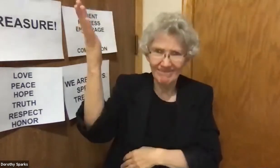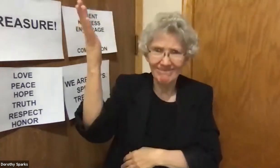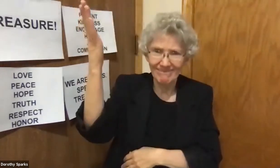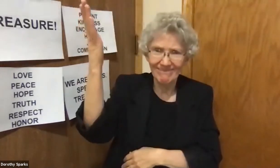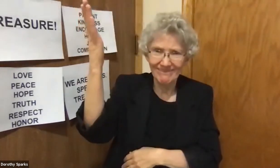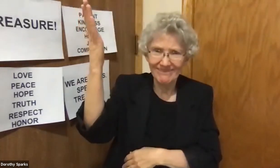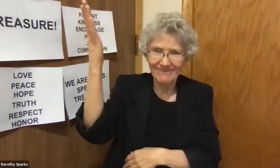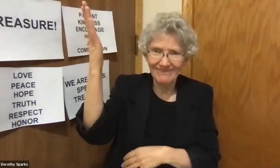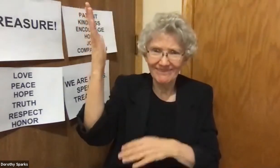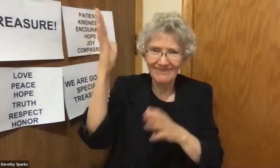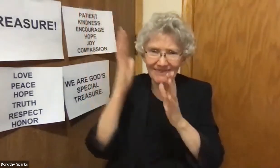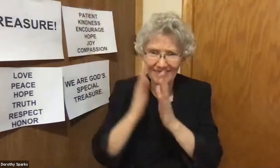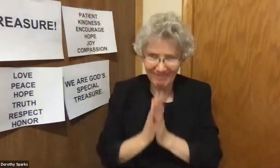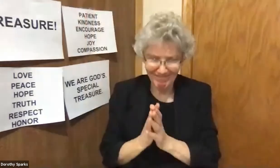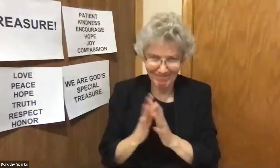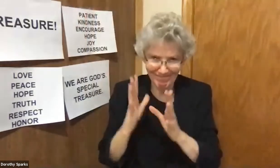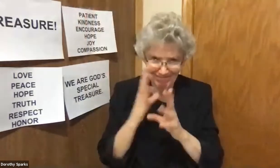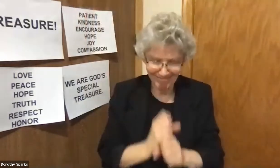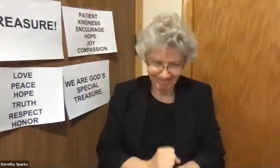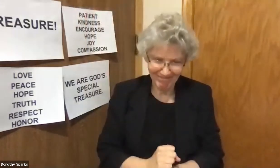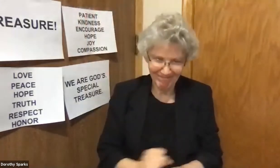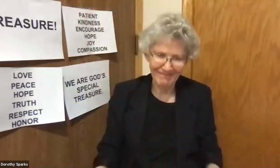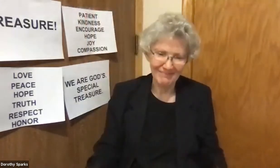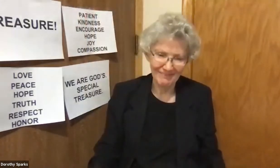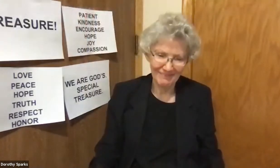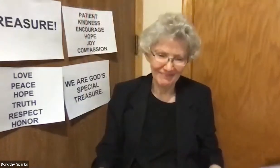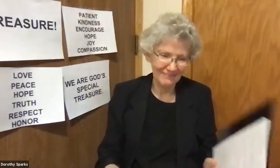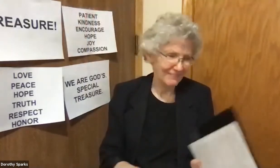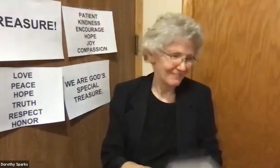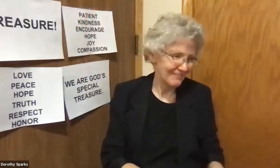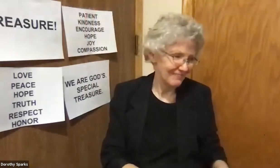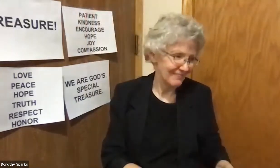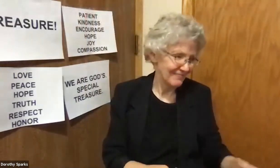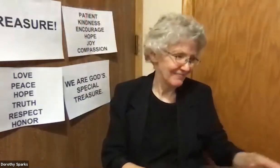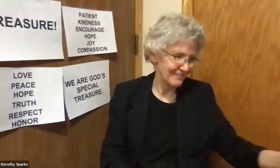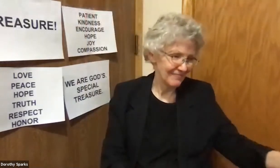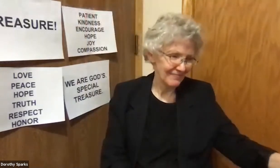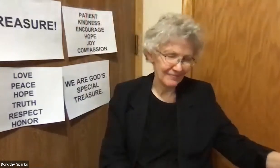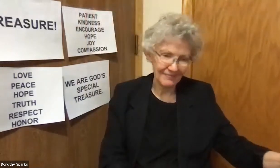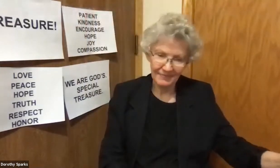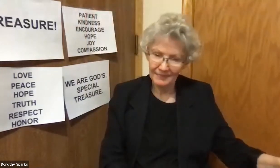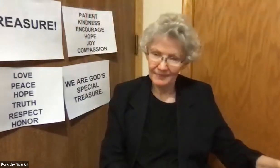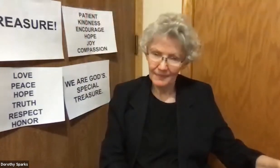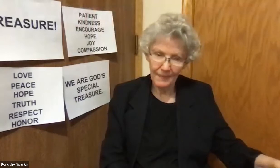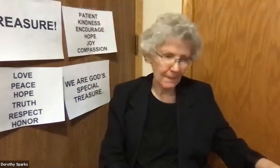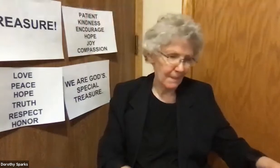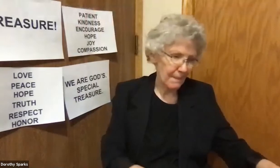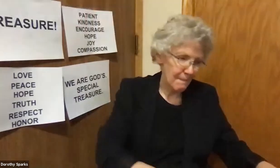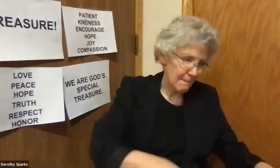forever, and that God is worthy of praise and glory and honor. Amen.